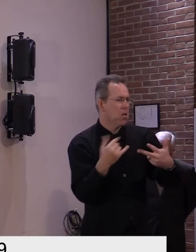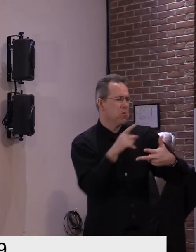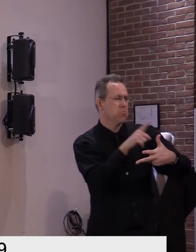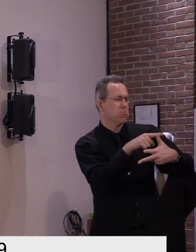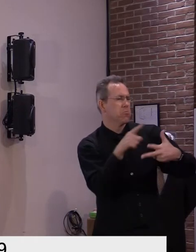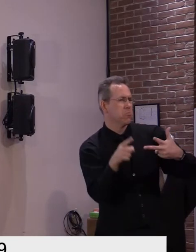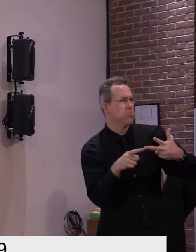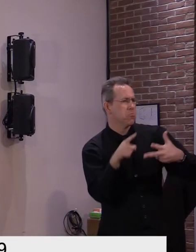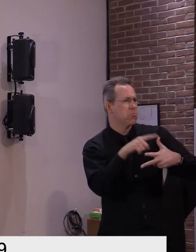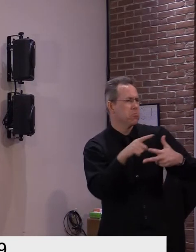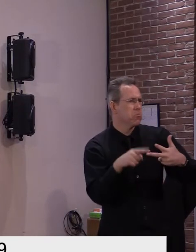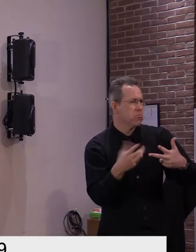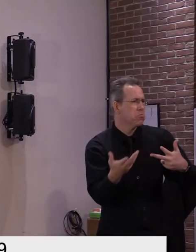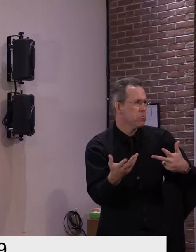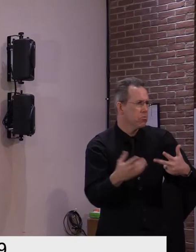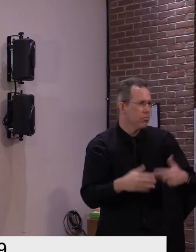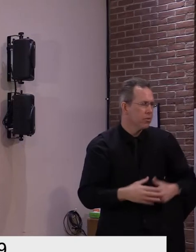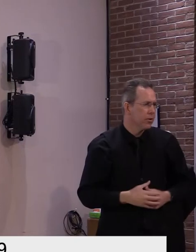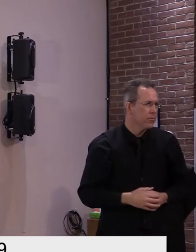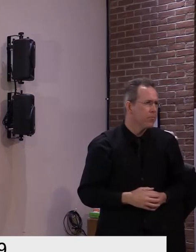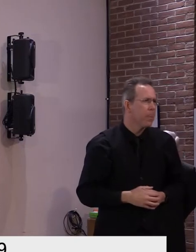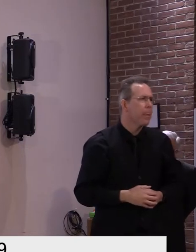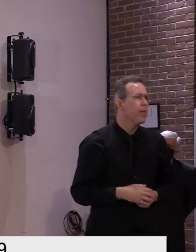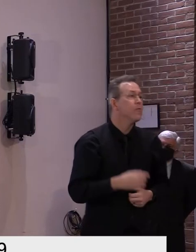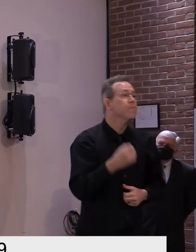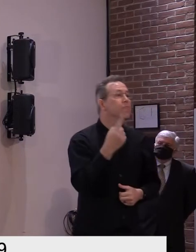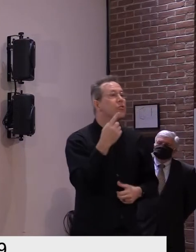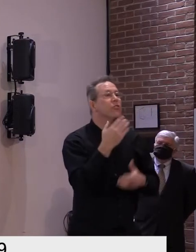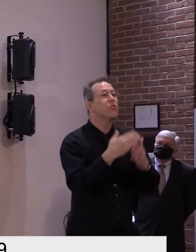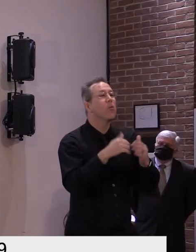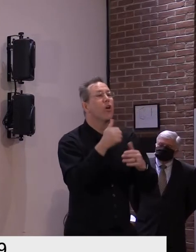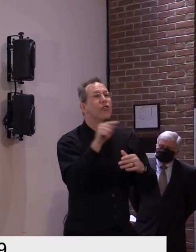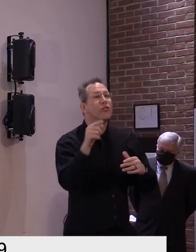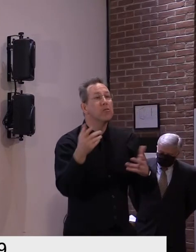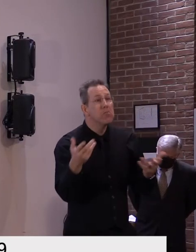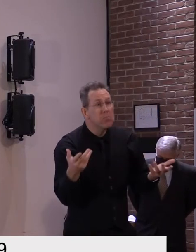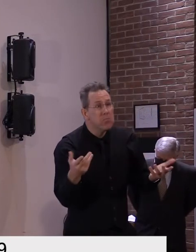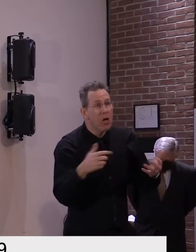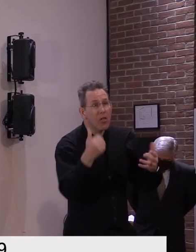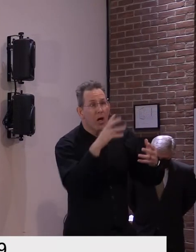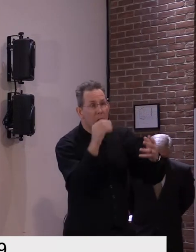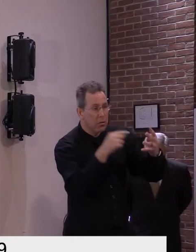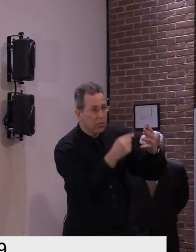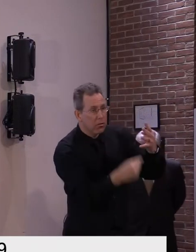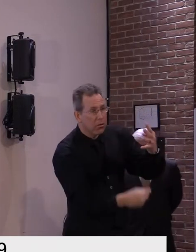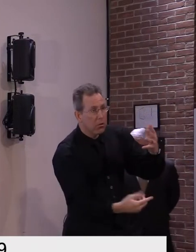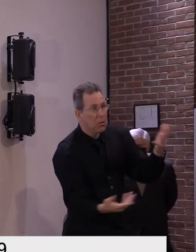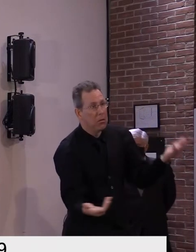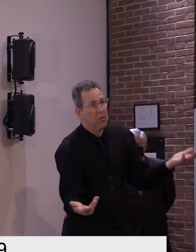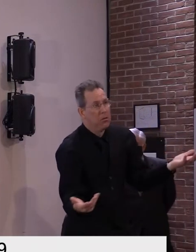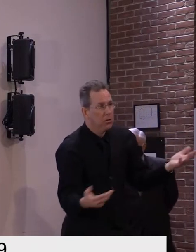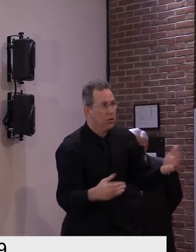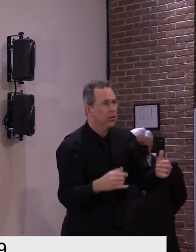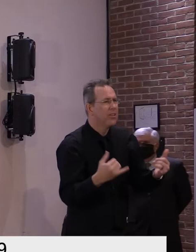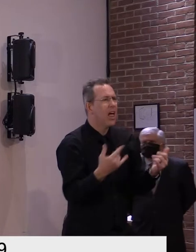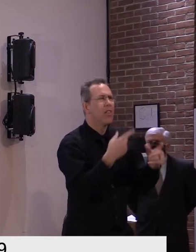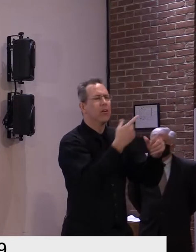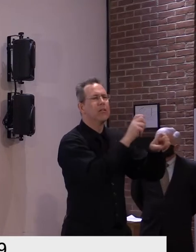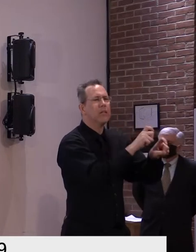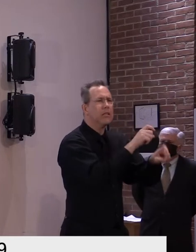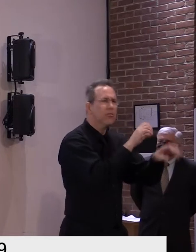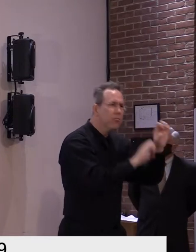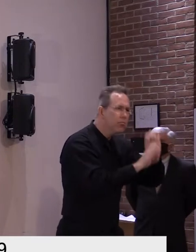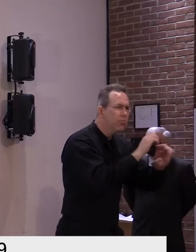getting emergency use authorization for a younger age population as well, based on who's enrolled in their